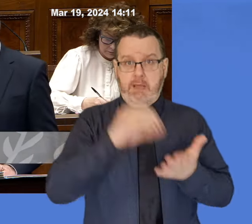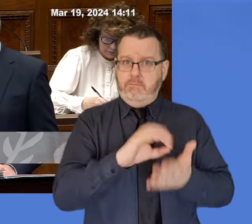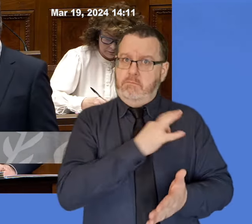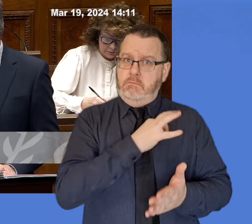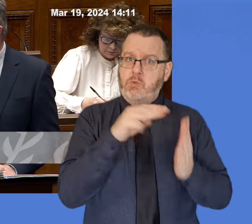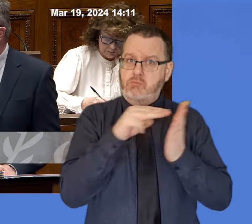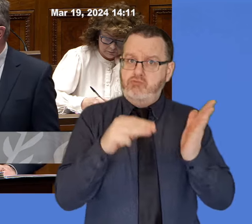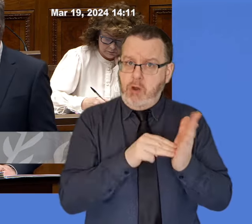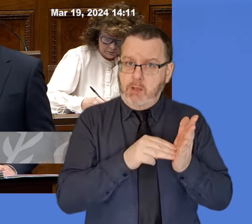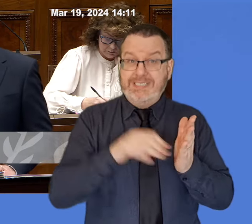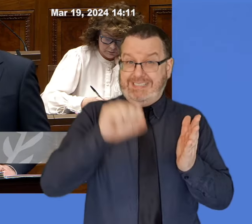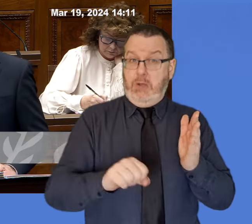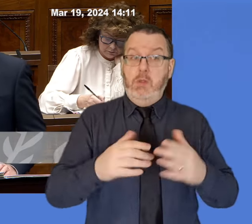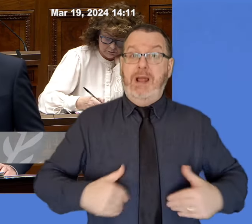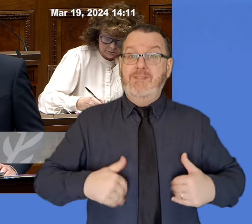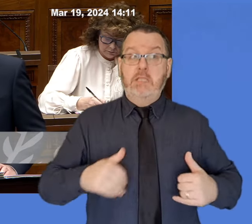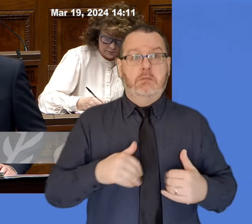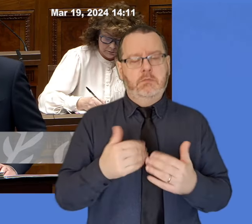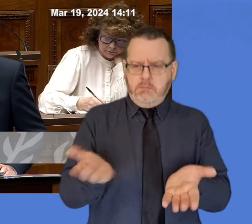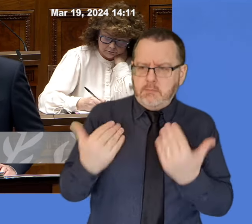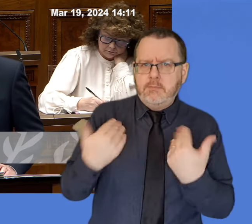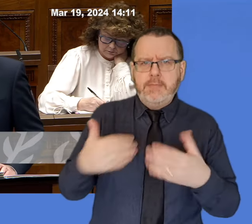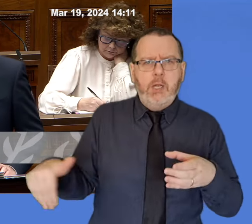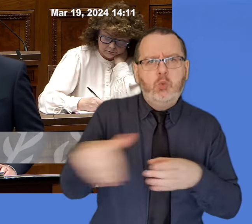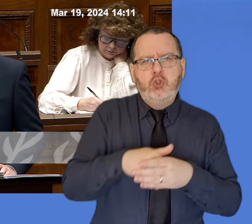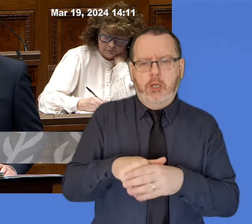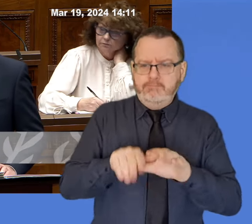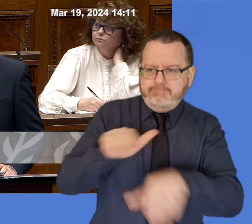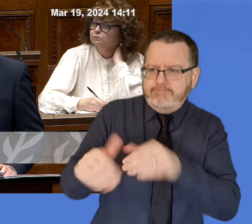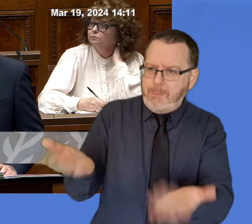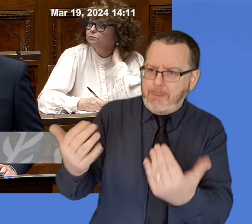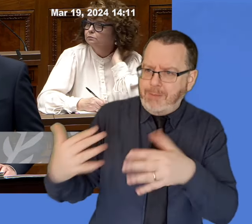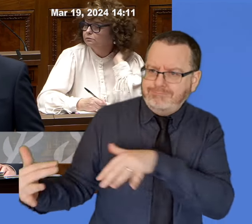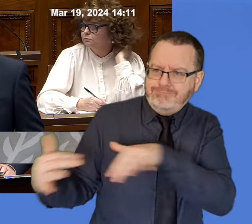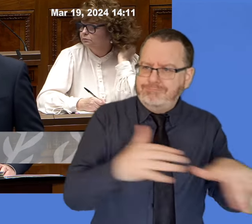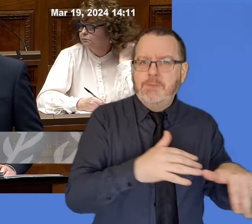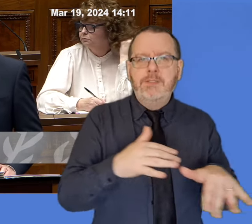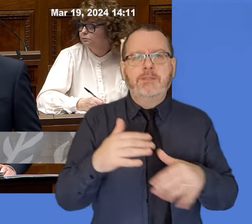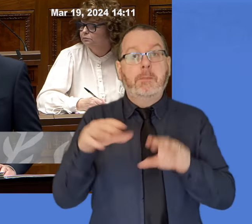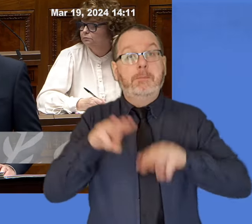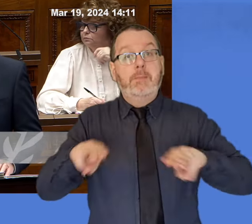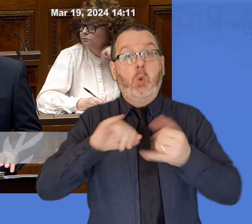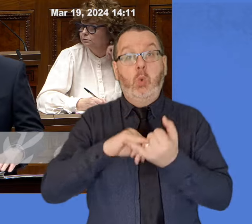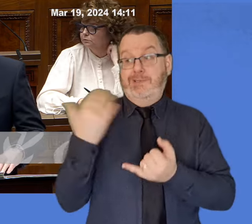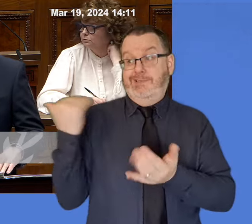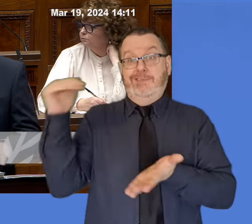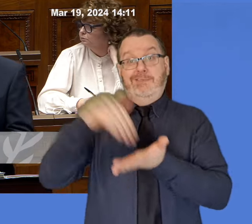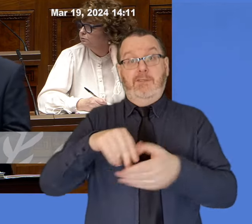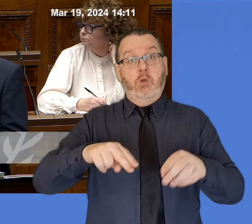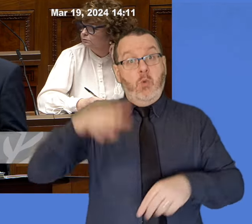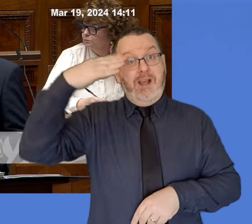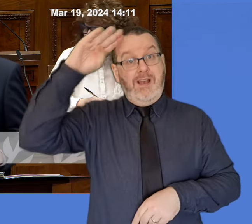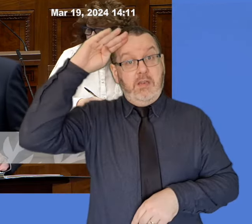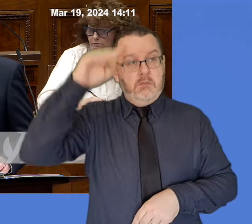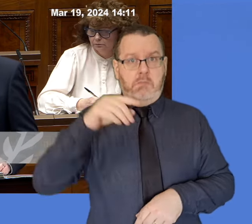programmes, and some of them run very directly on the ground in South Belfast as well, to try and encourage more inclusion. And I would expect that those programmes will